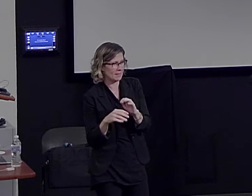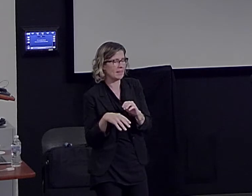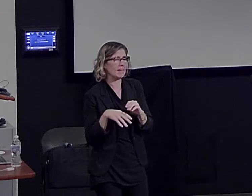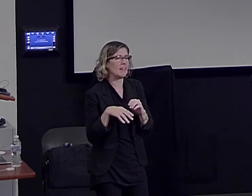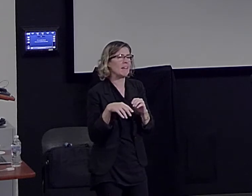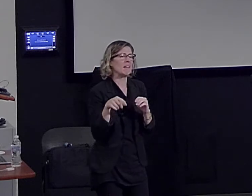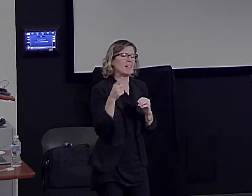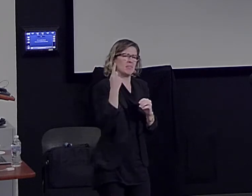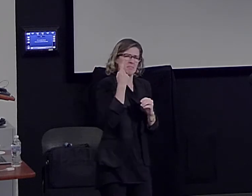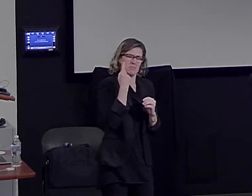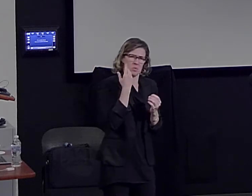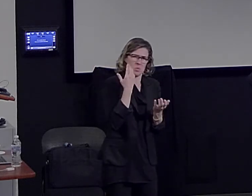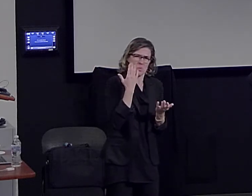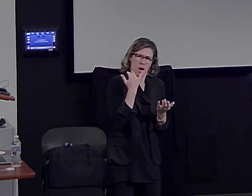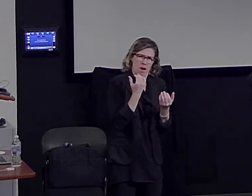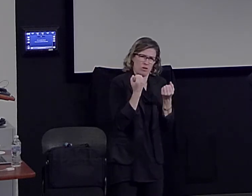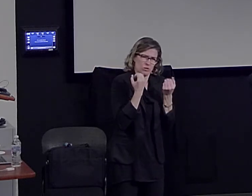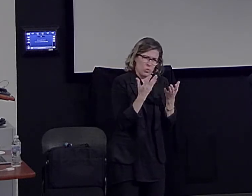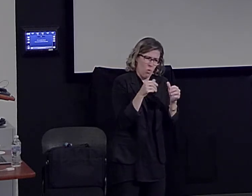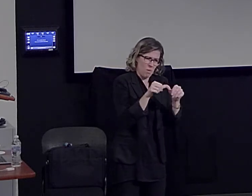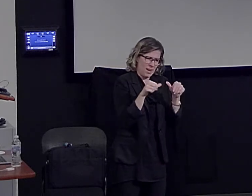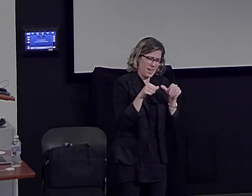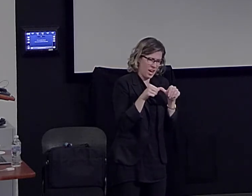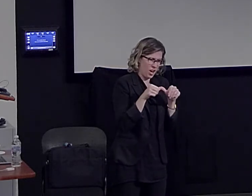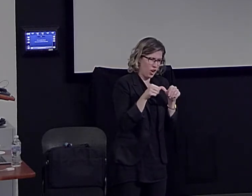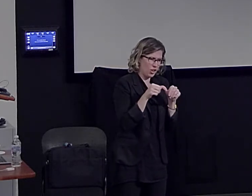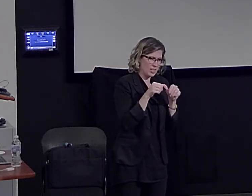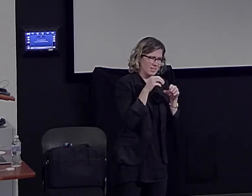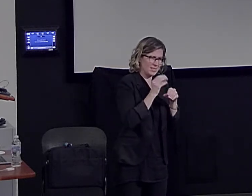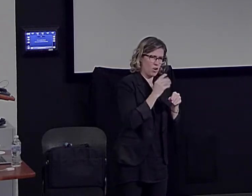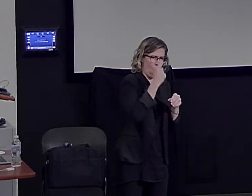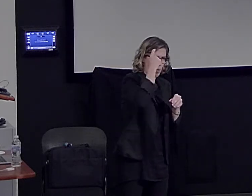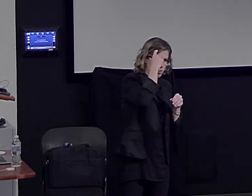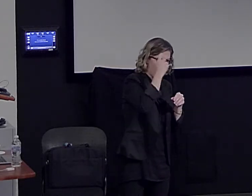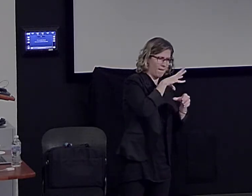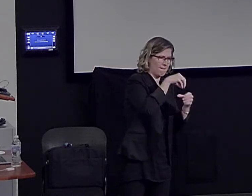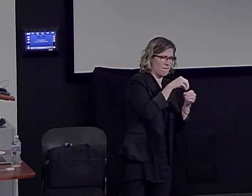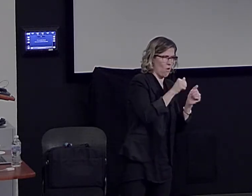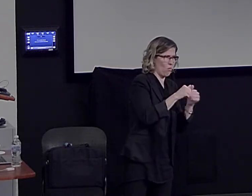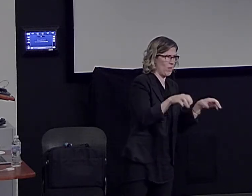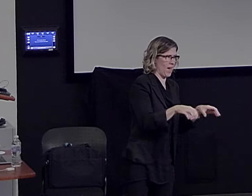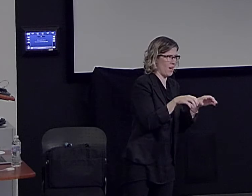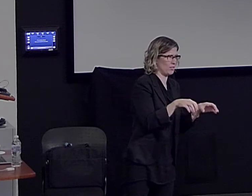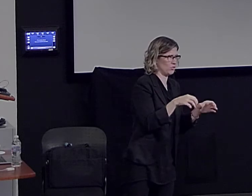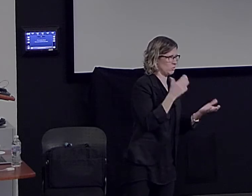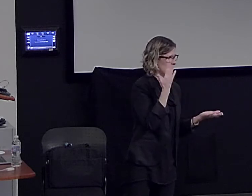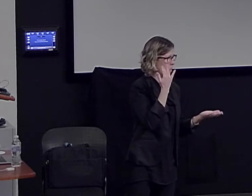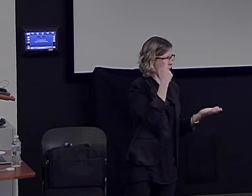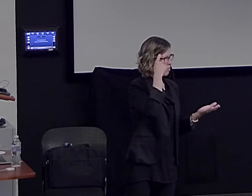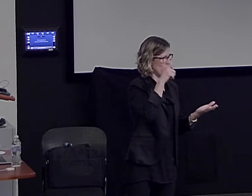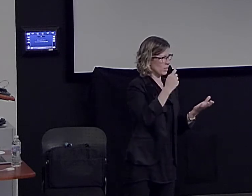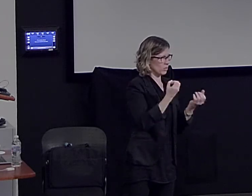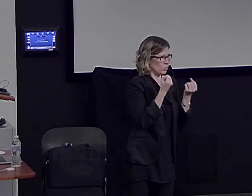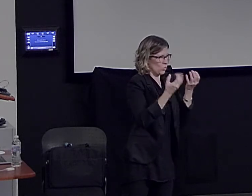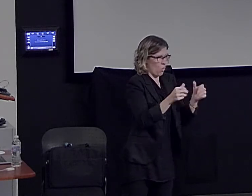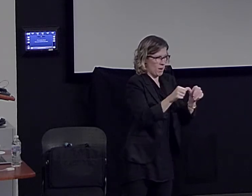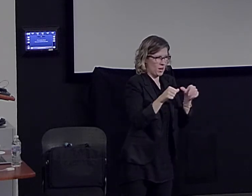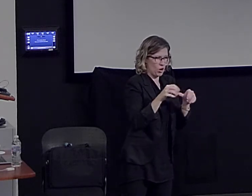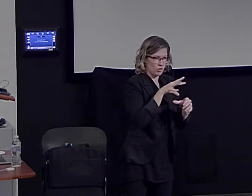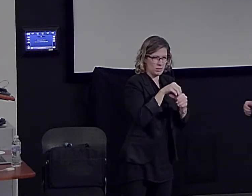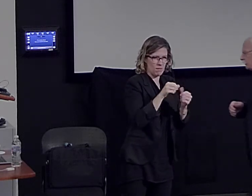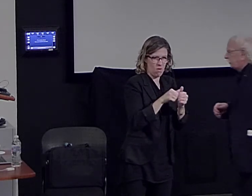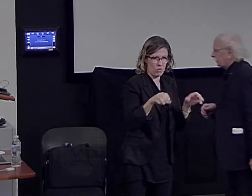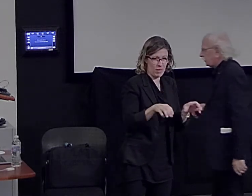Why there are so many areas interested in action? What's the reason? Now,